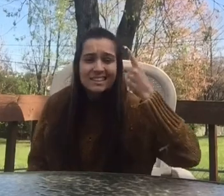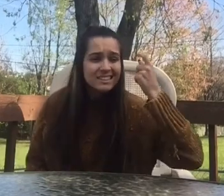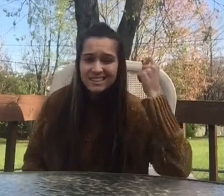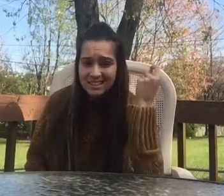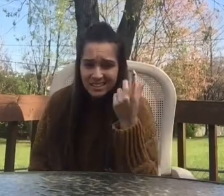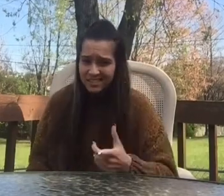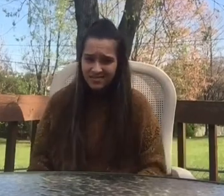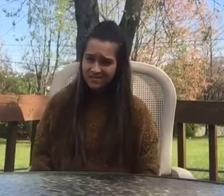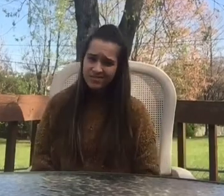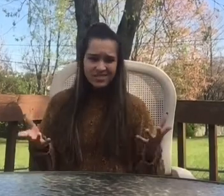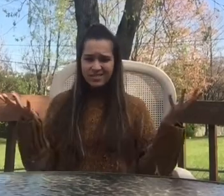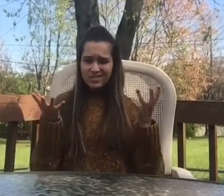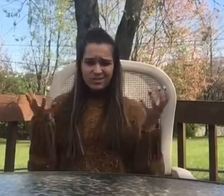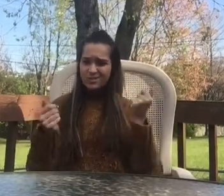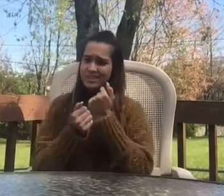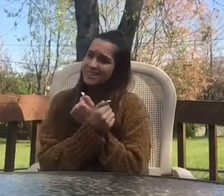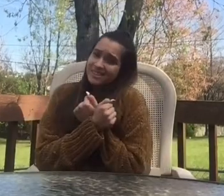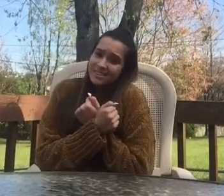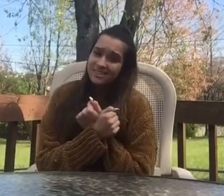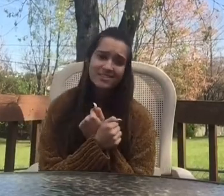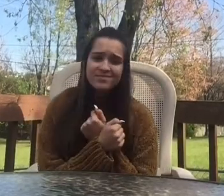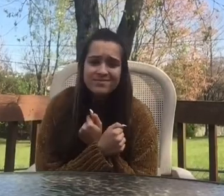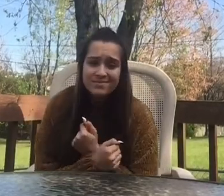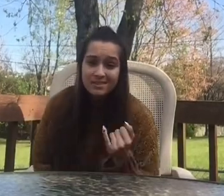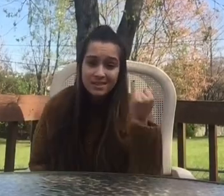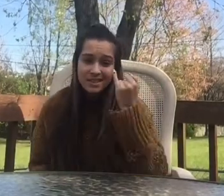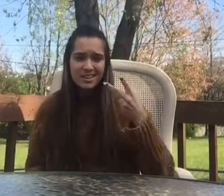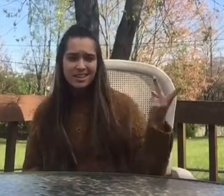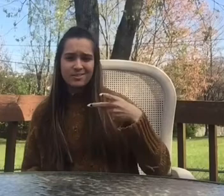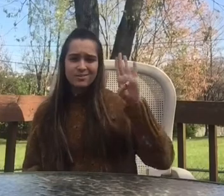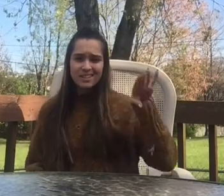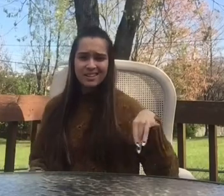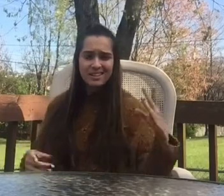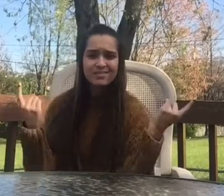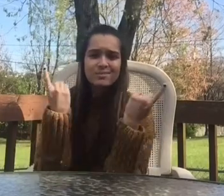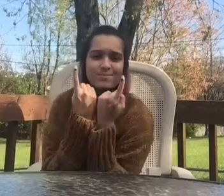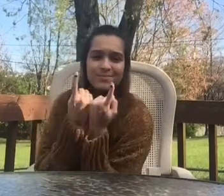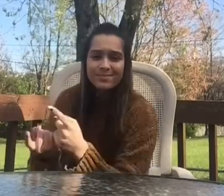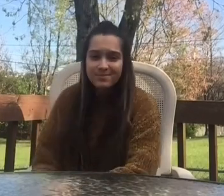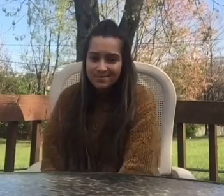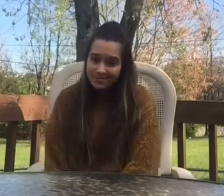wouldn't even know what love is if we never met.